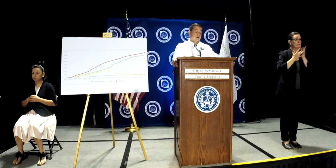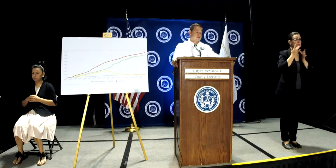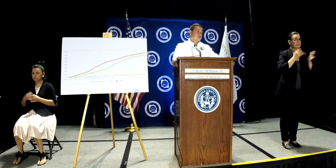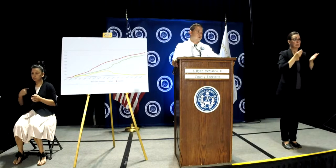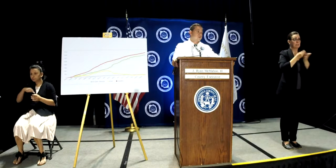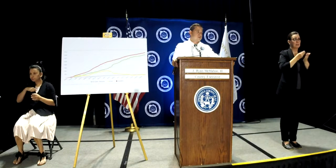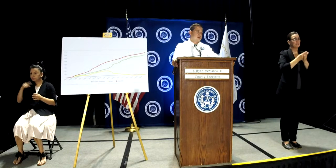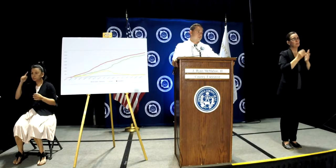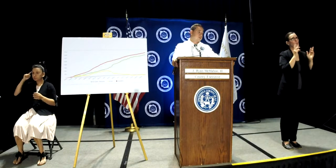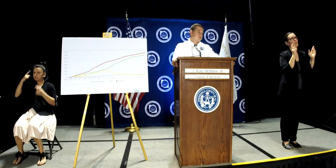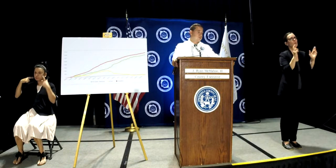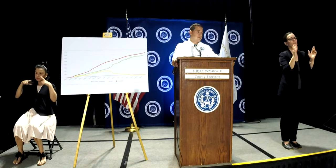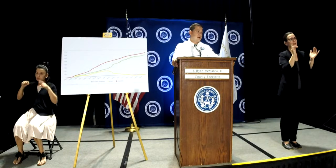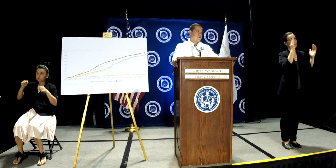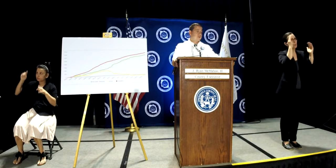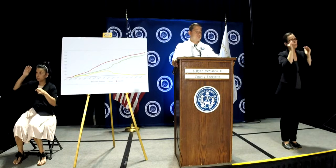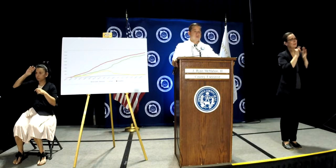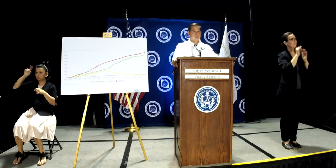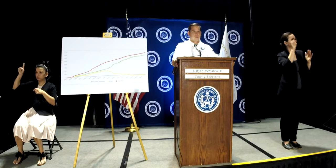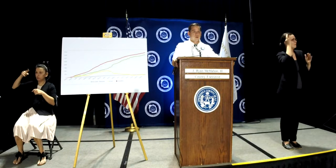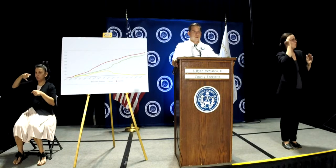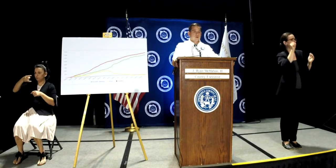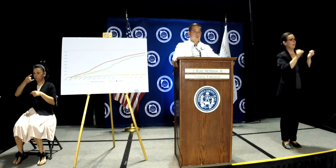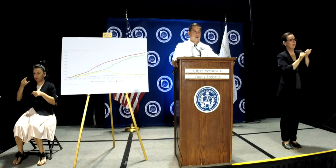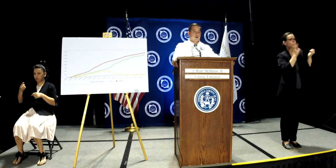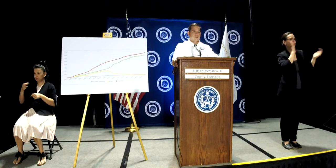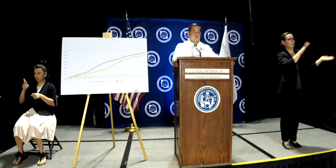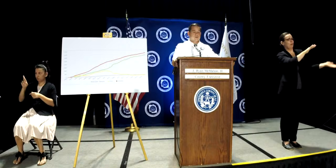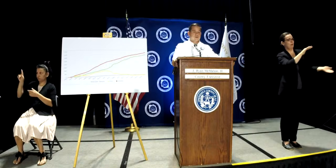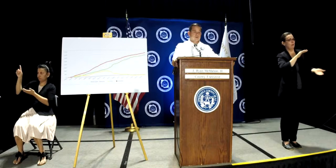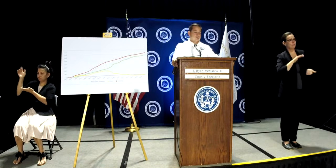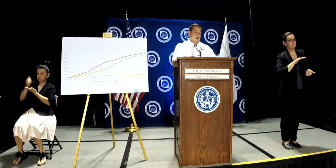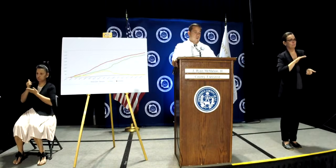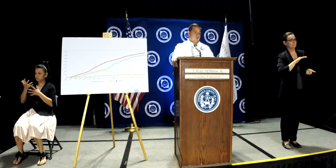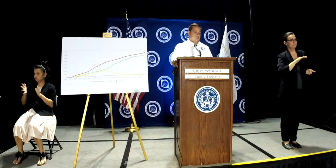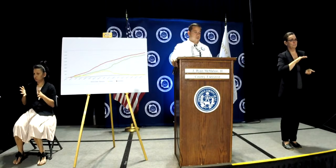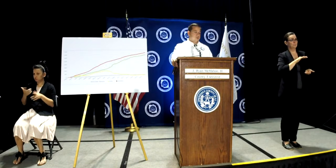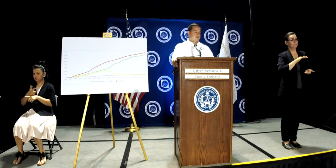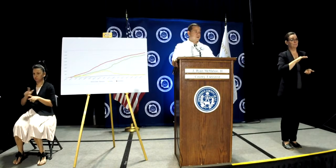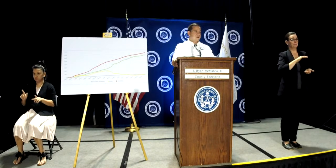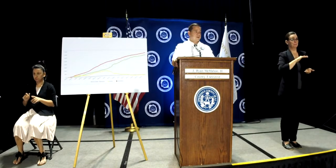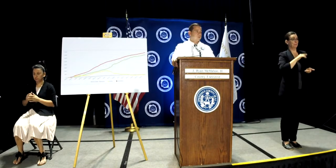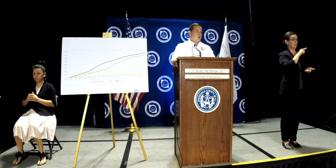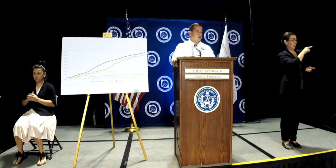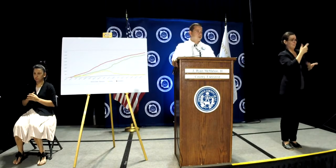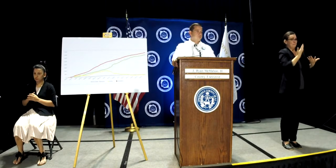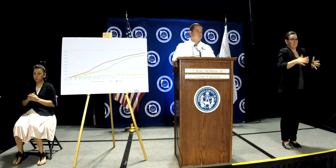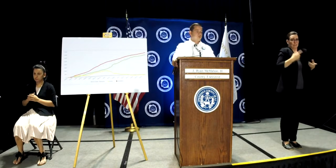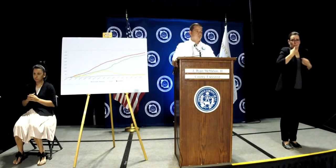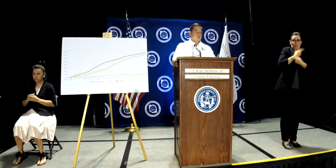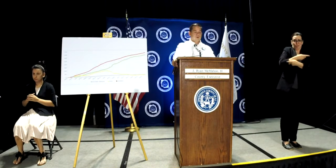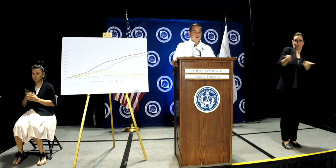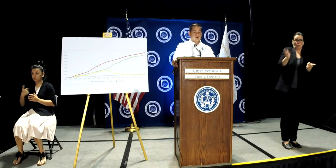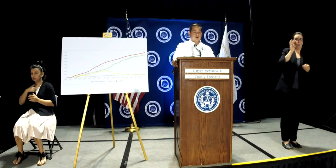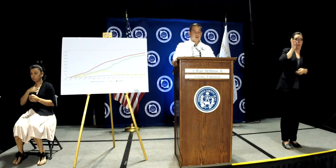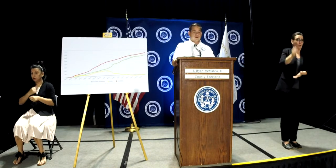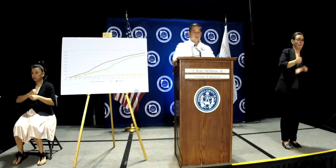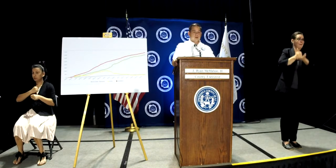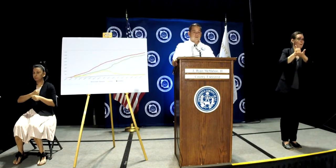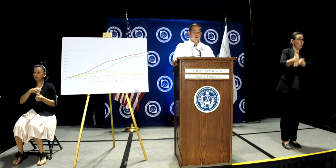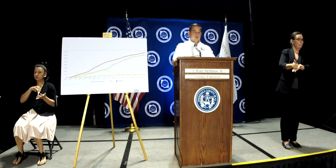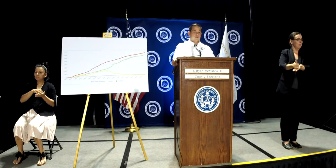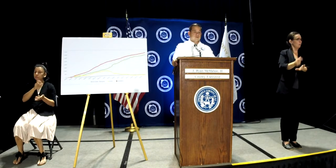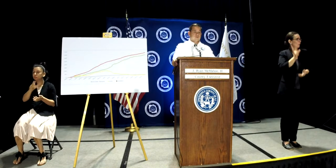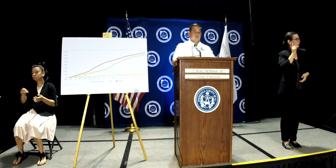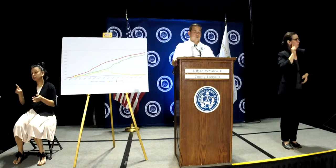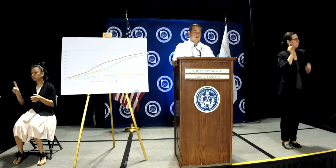they led us to believe they'd step in too, and they haven't. So here we are. This isn't, our workforce hasn't done anything wrong. They performed,